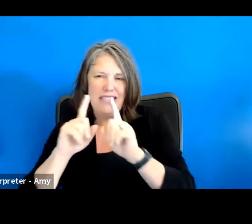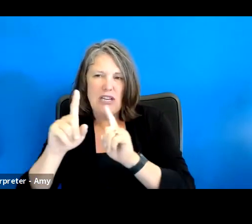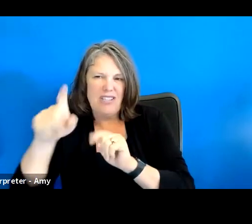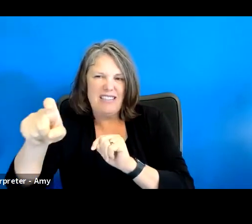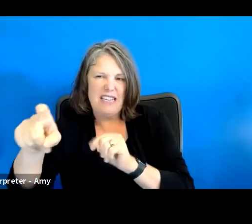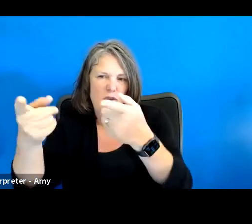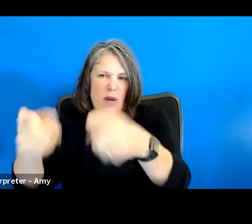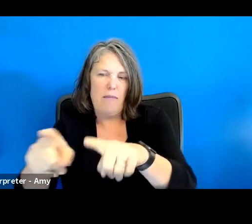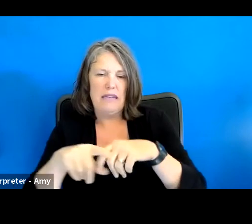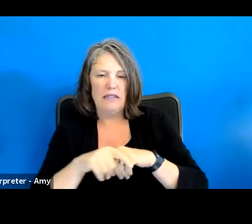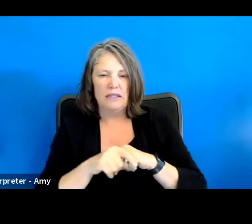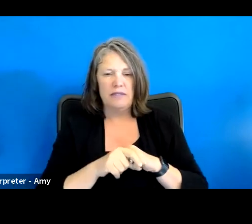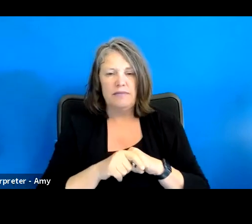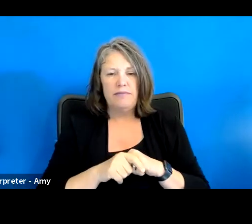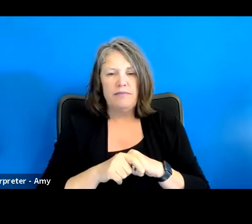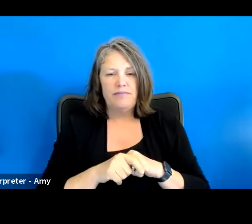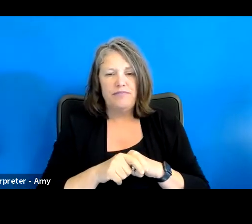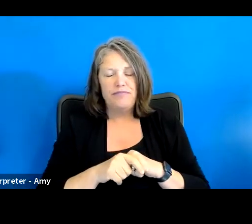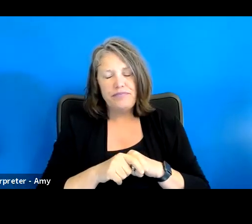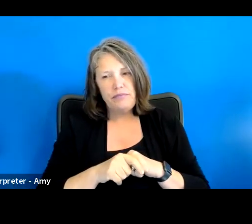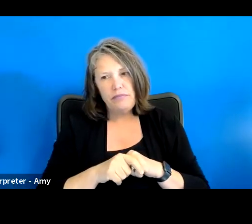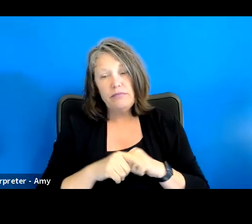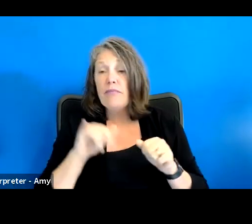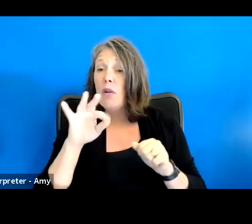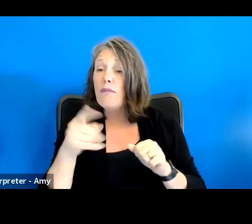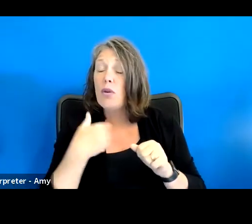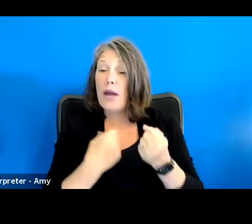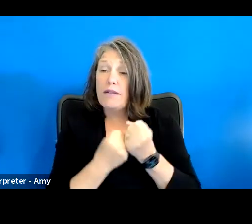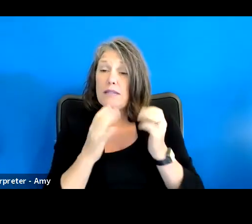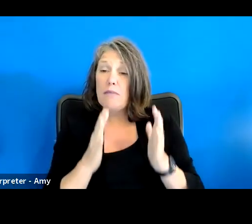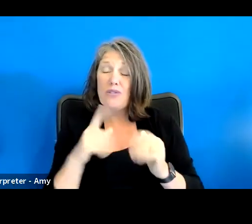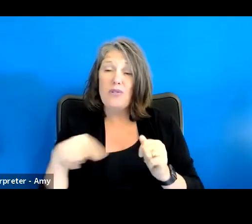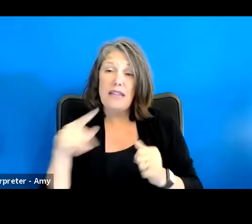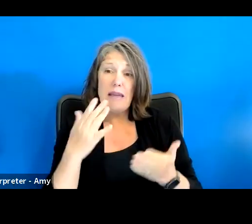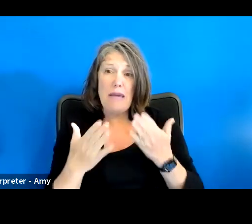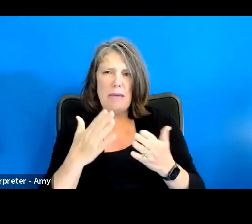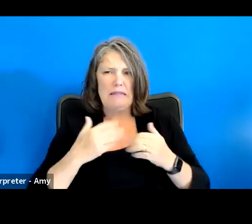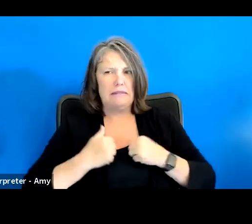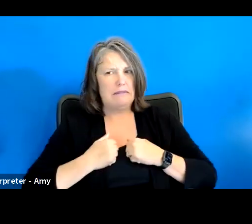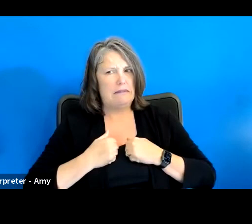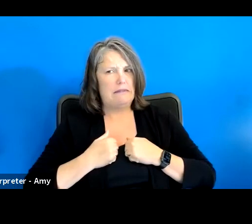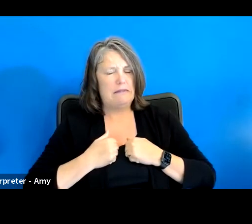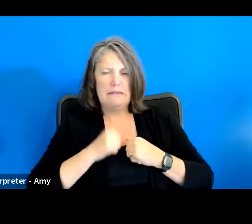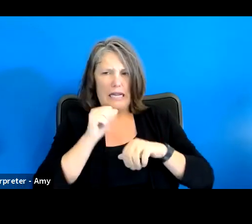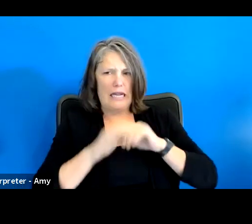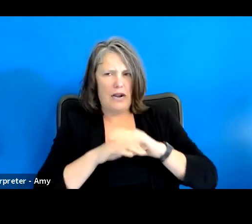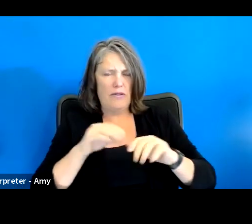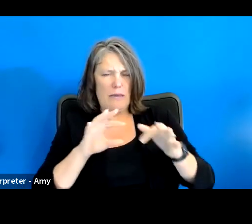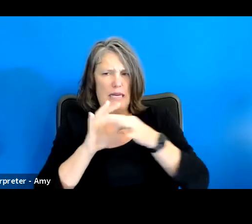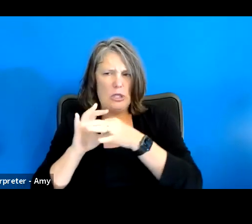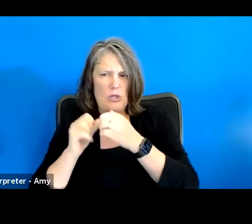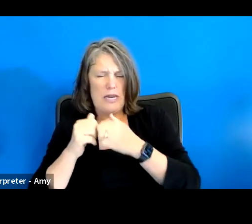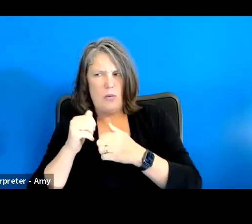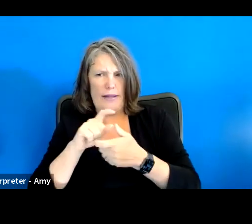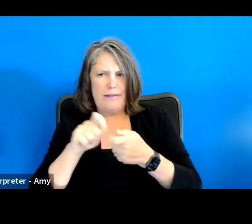have. And so if you have sponsors, they may be uncomfortable being associated with certain